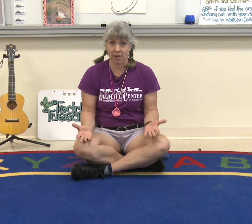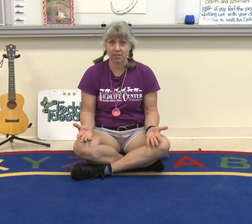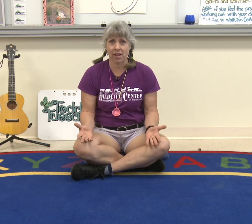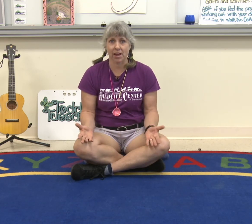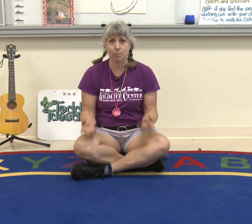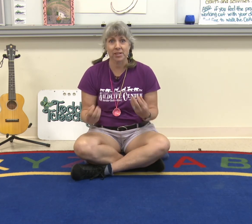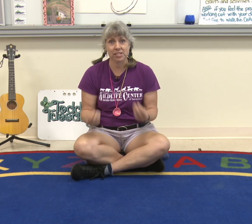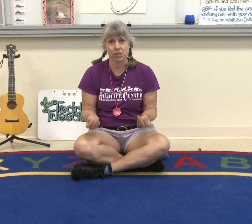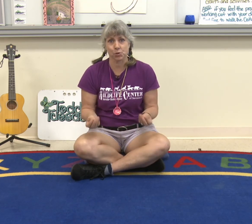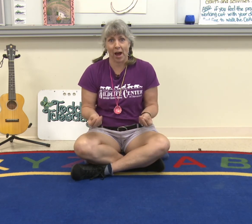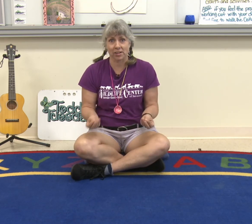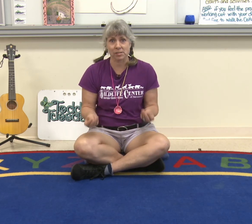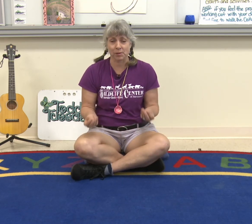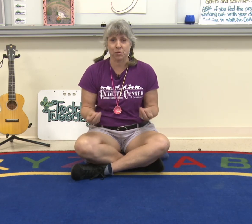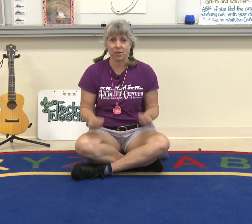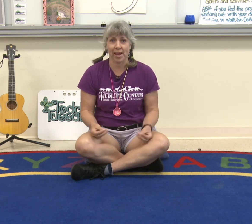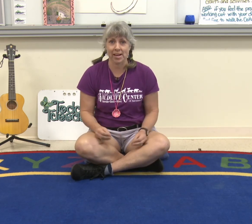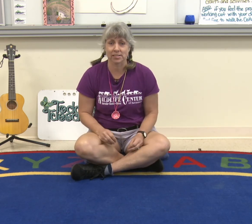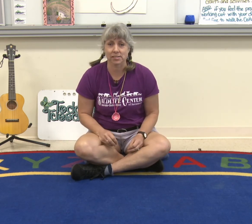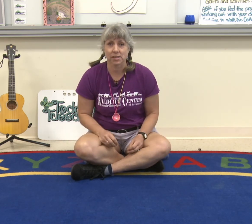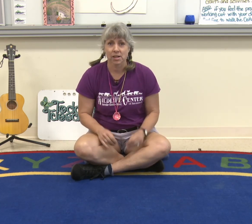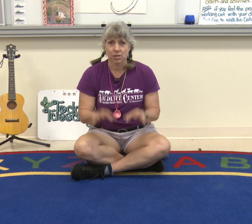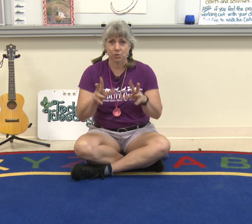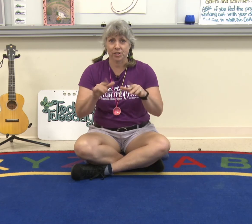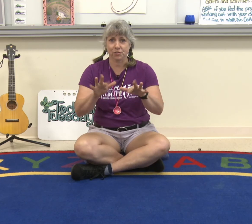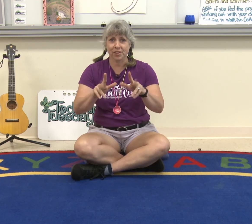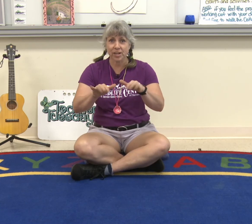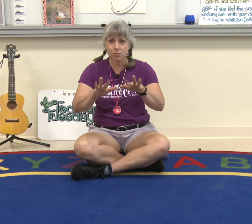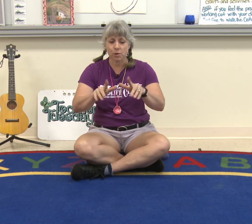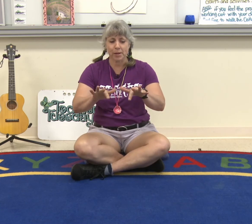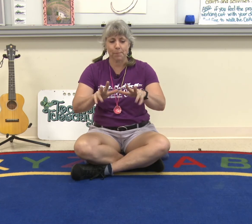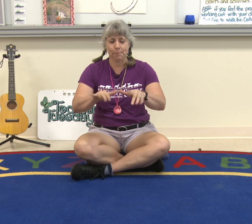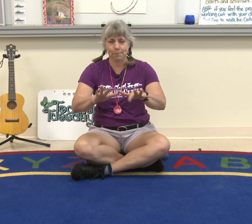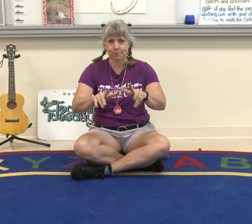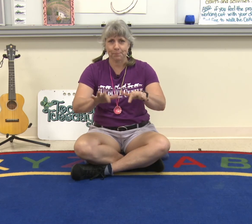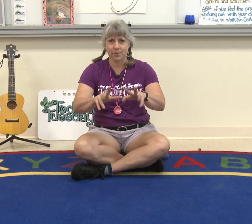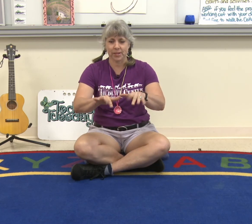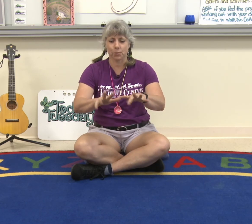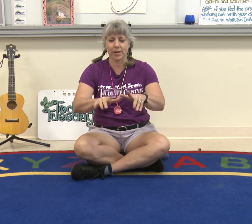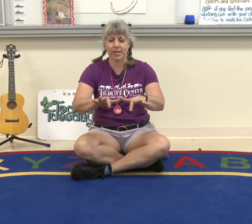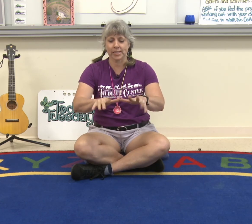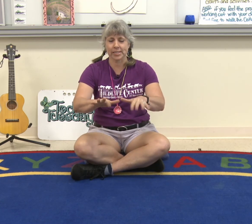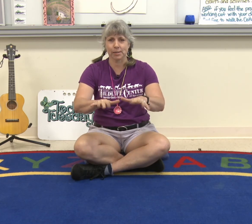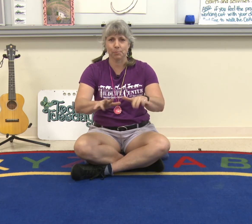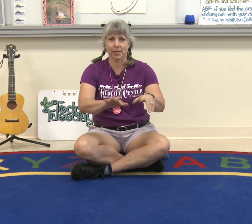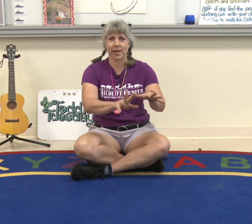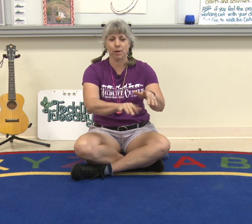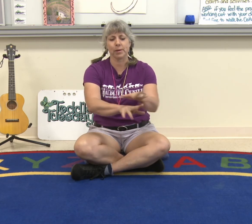and I'm going to teach you how to speak with your hands. So get your fingers warmed up. You gotta wiggle them, play the air